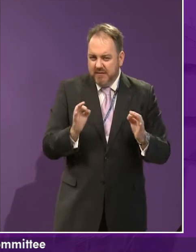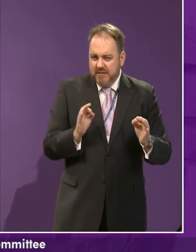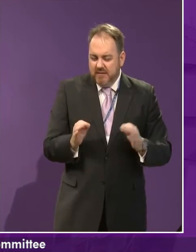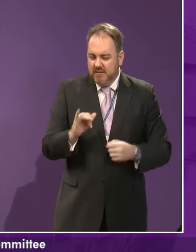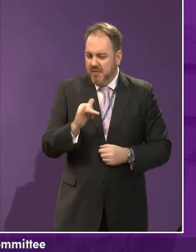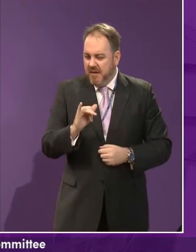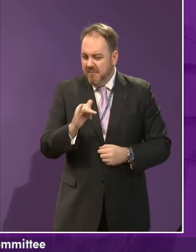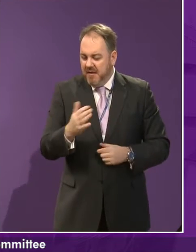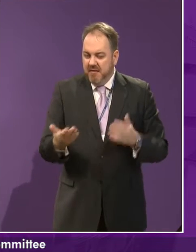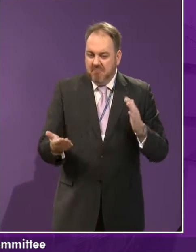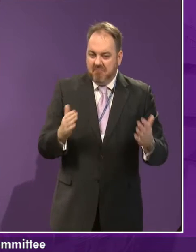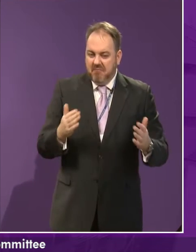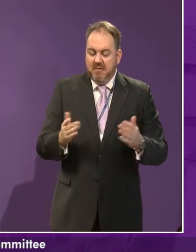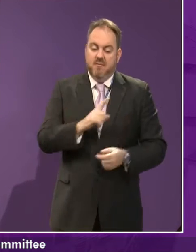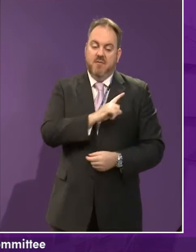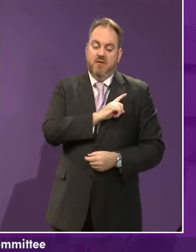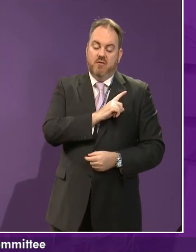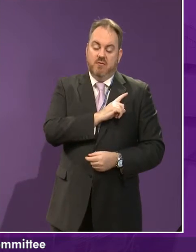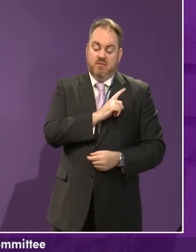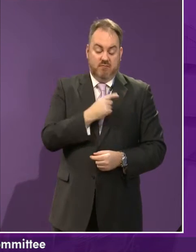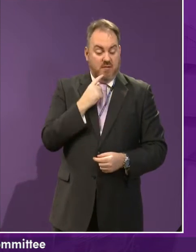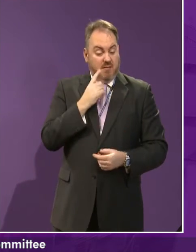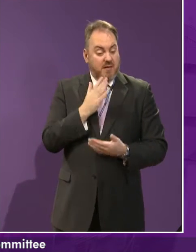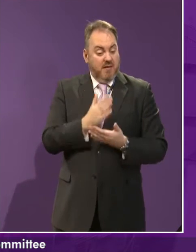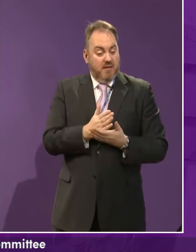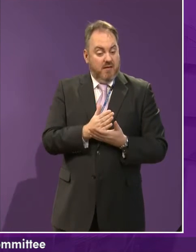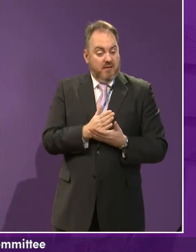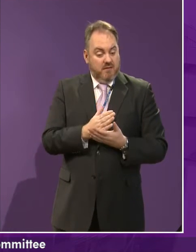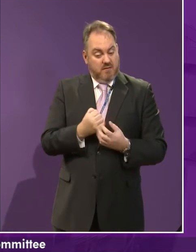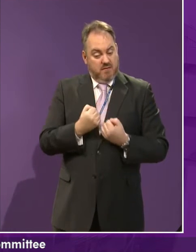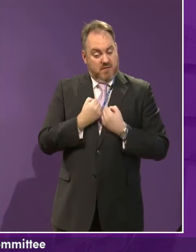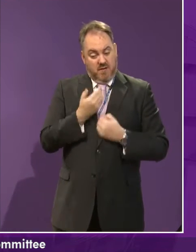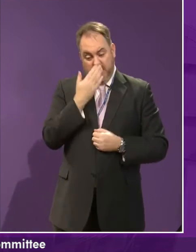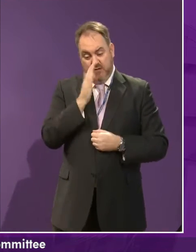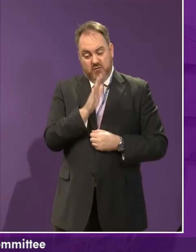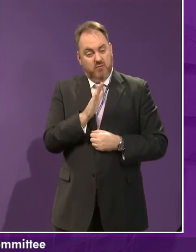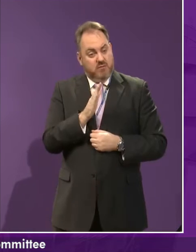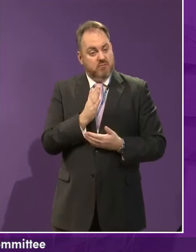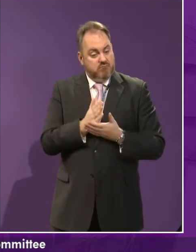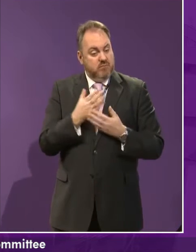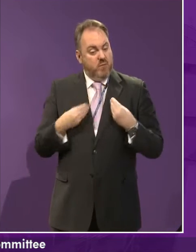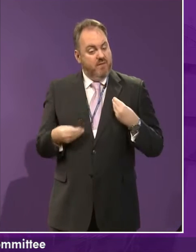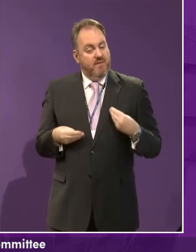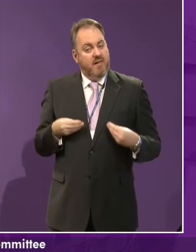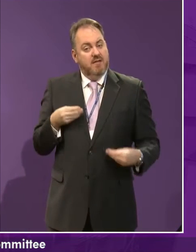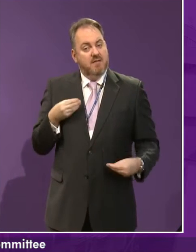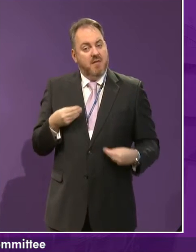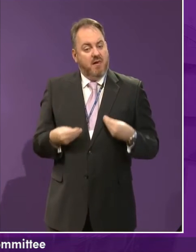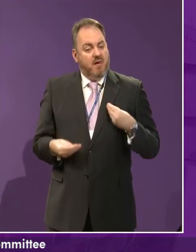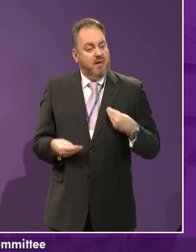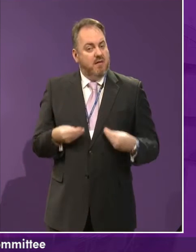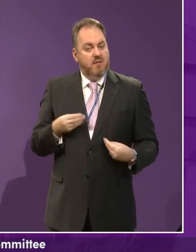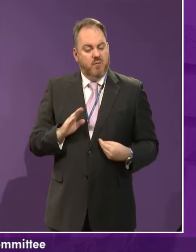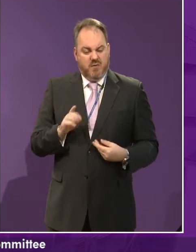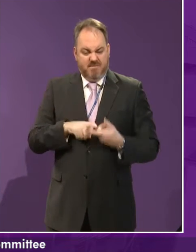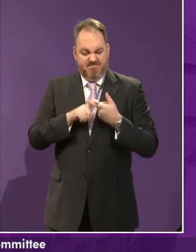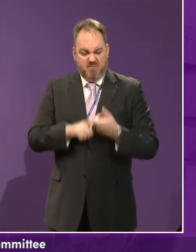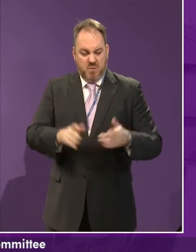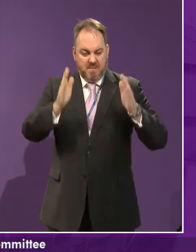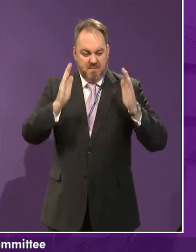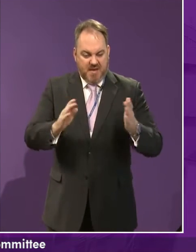So we are, I think it's fair to say, we are very flexible. We don't insist on written